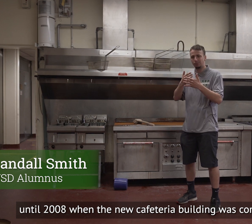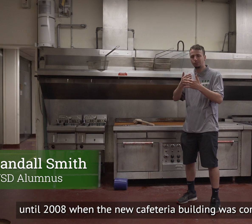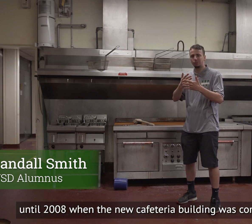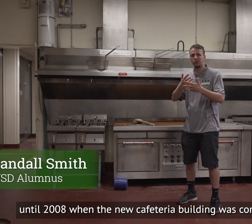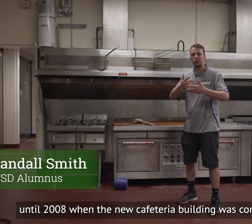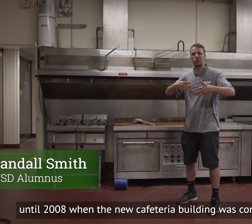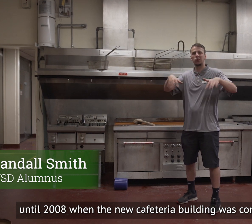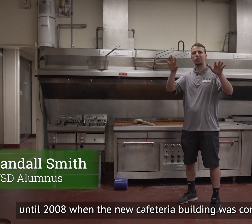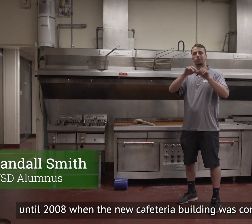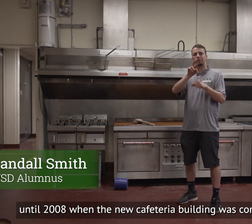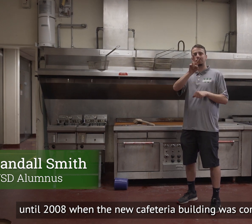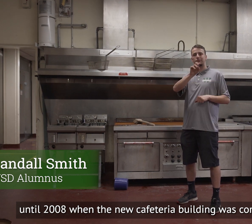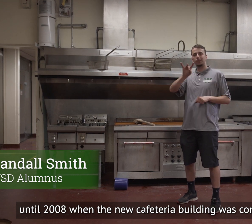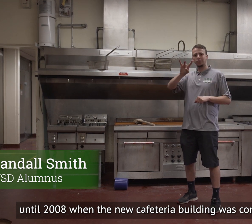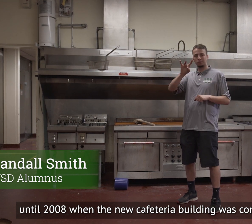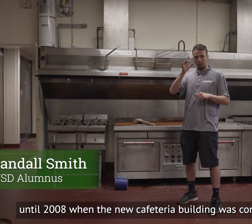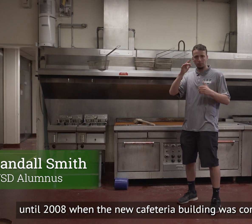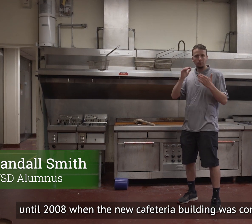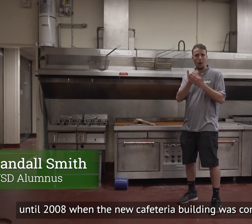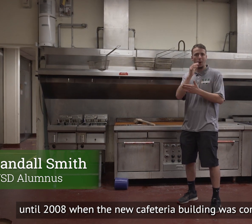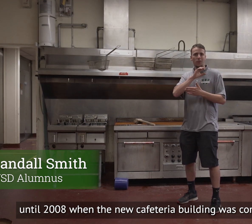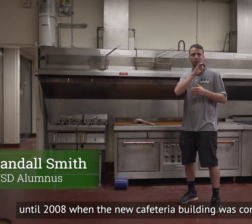when the new cafeteria building was constructed.